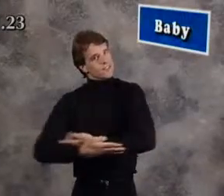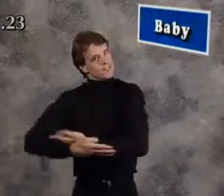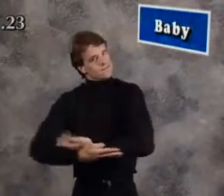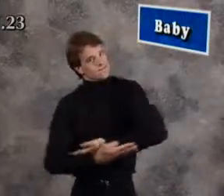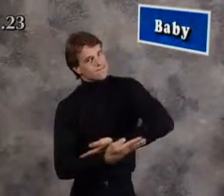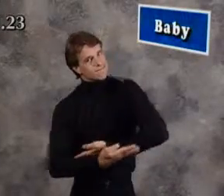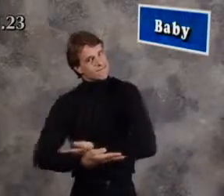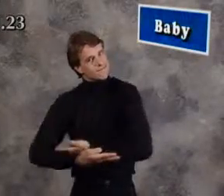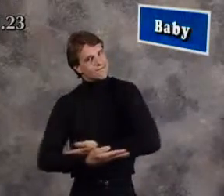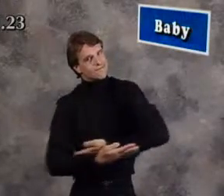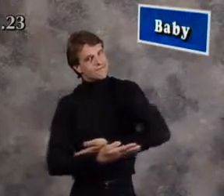Baby.